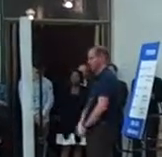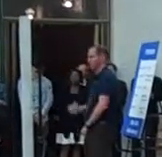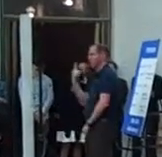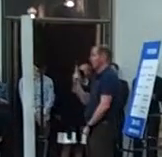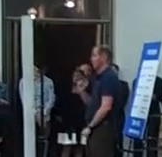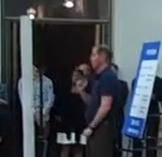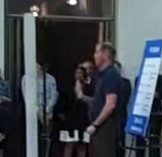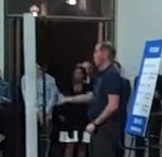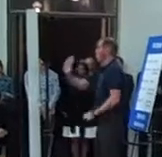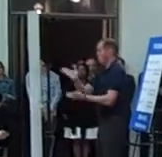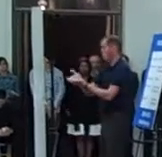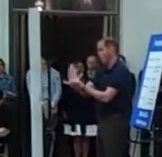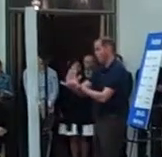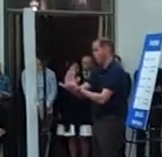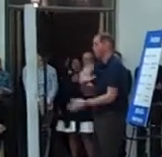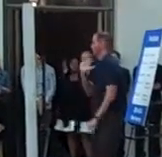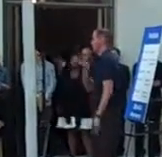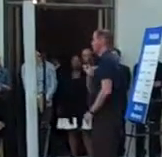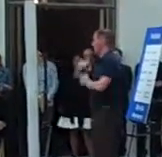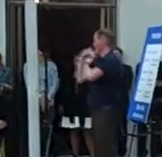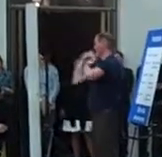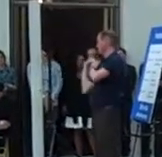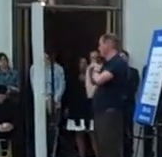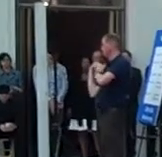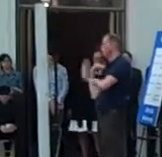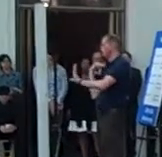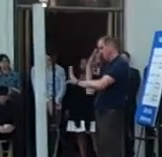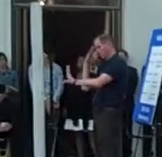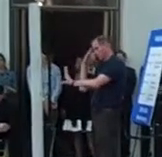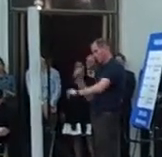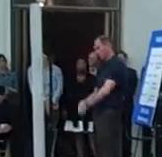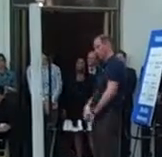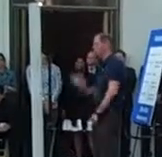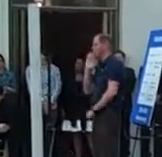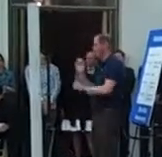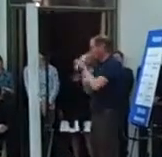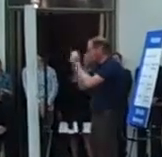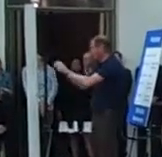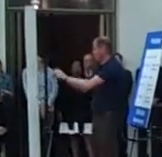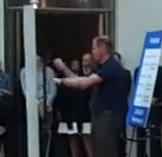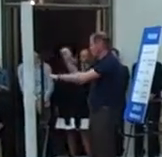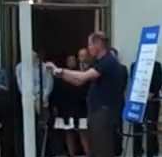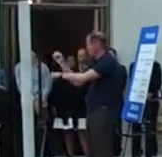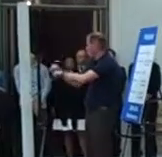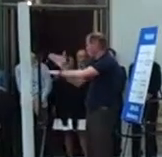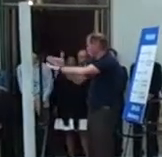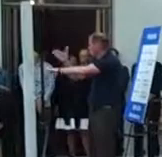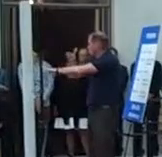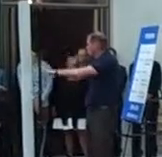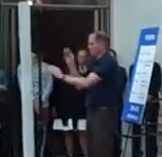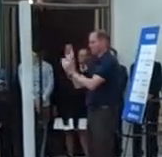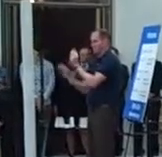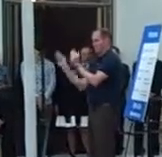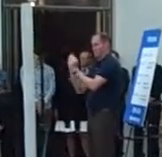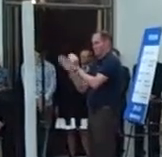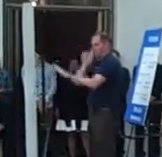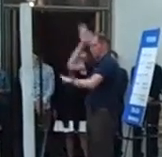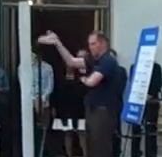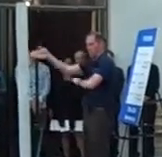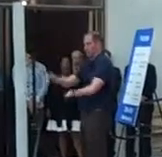recognize our responsibilities. And so I want to just begin by making that point. I also want to make a few